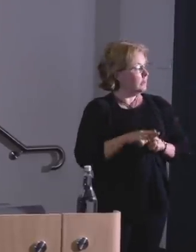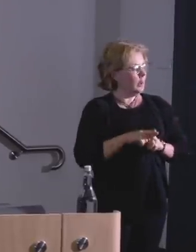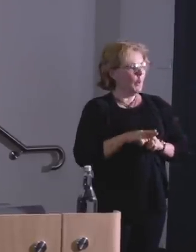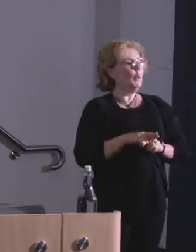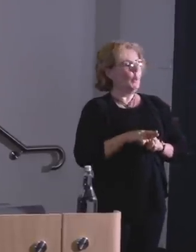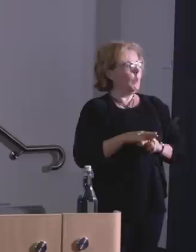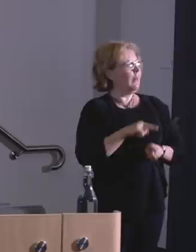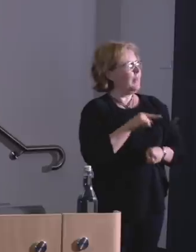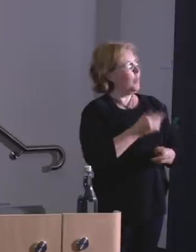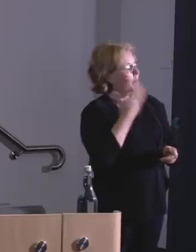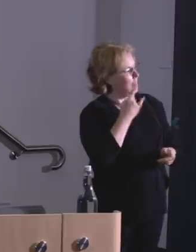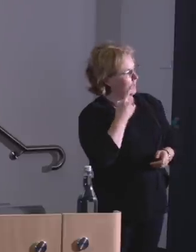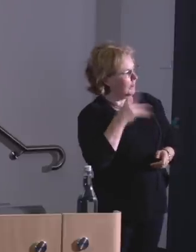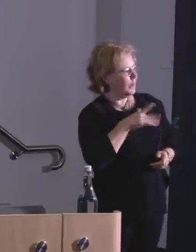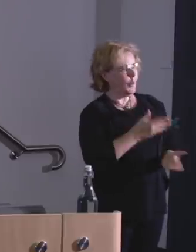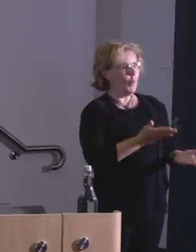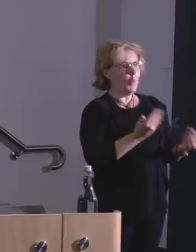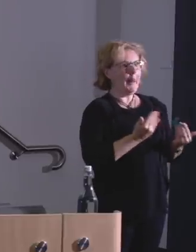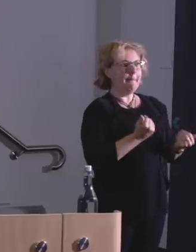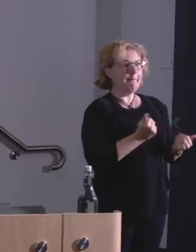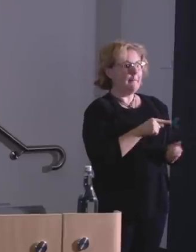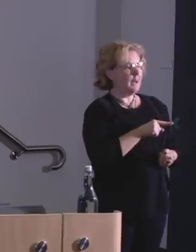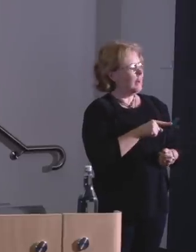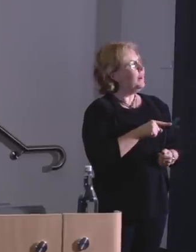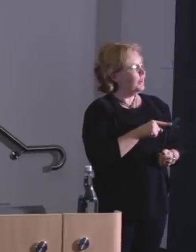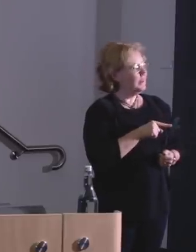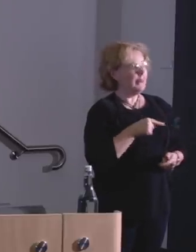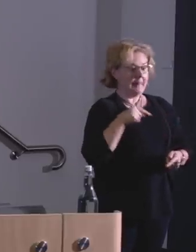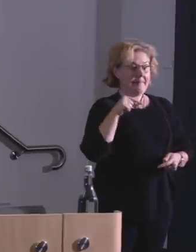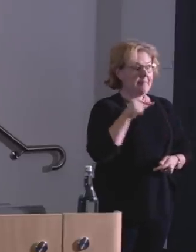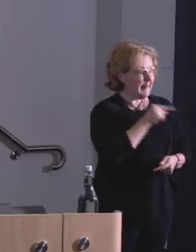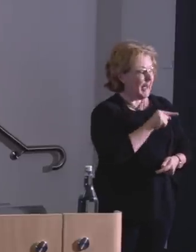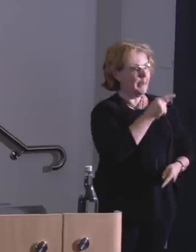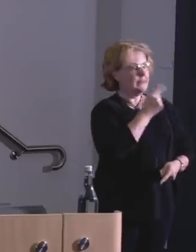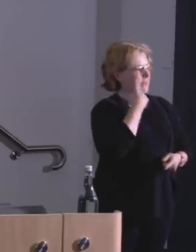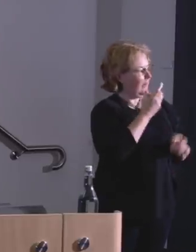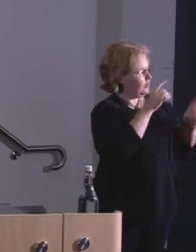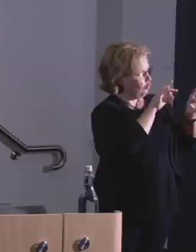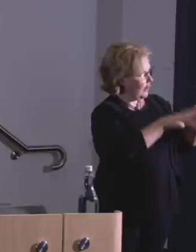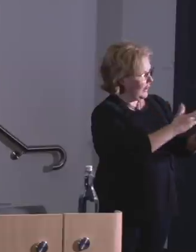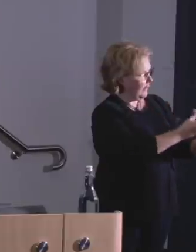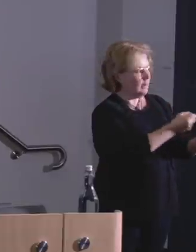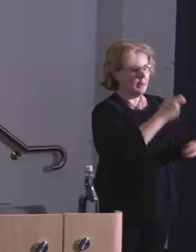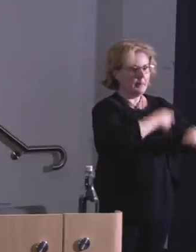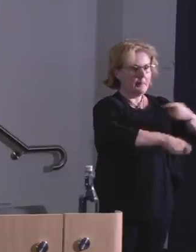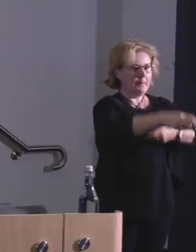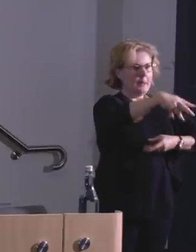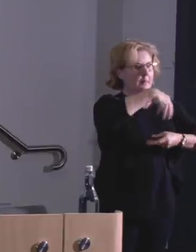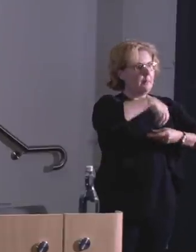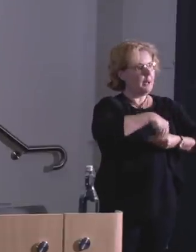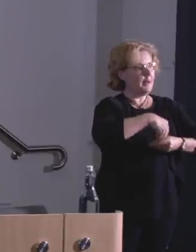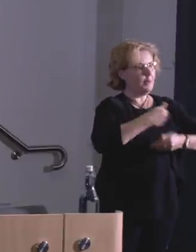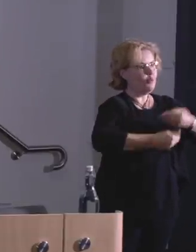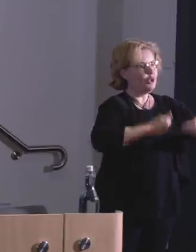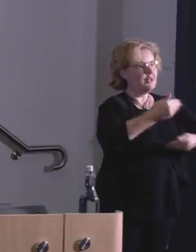this welcome that I see in Australia, and it has become part, you know, of the process of